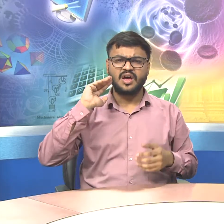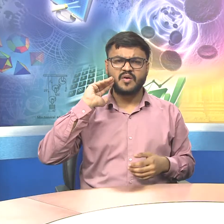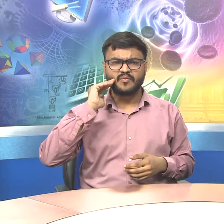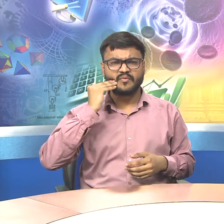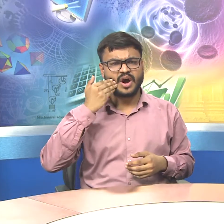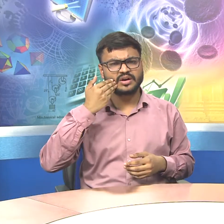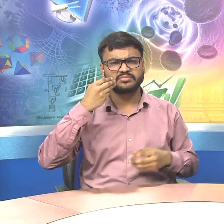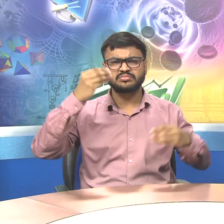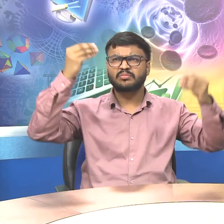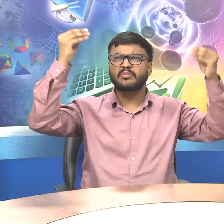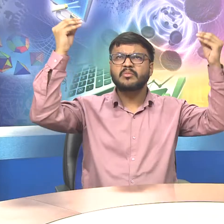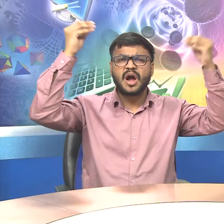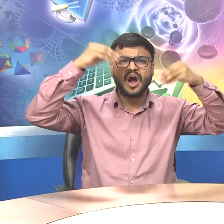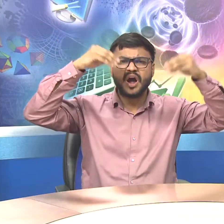For example,